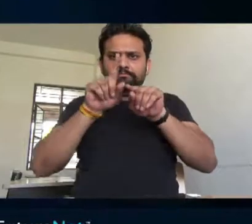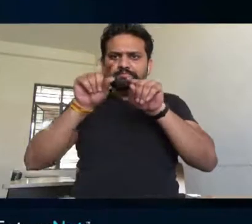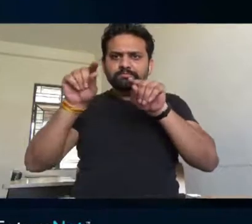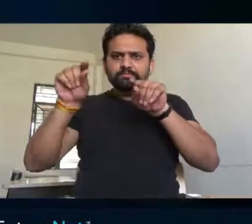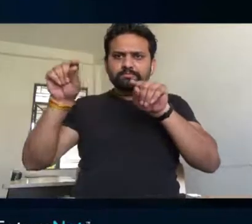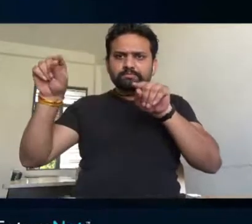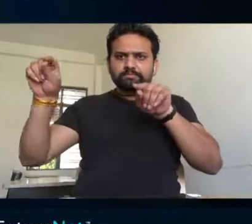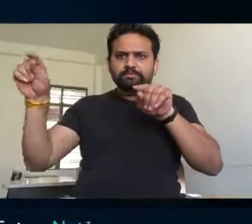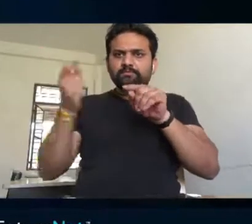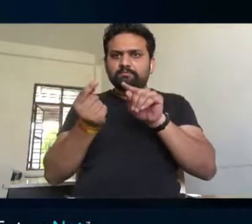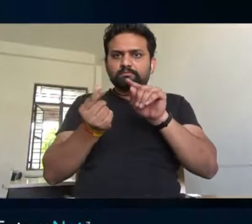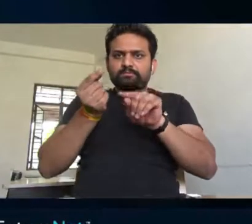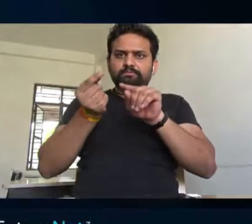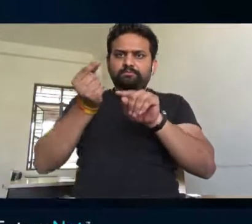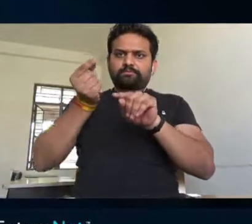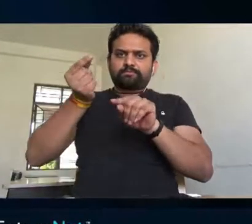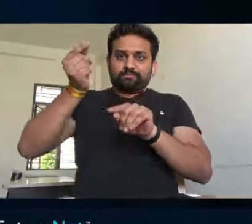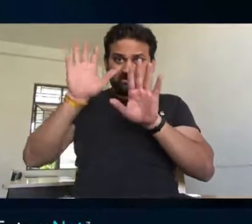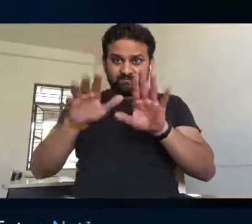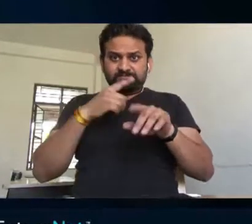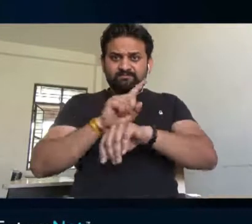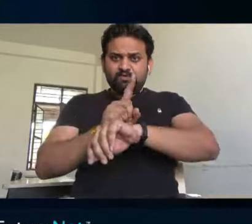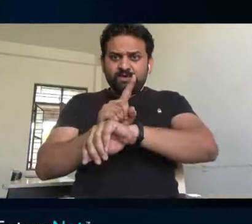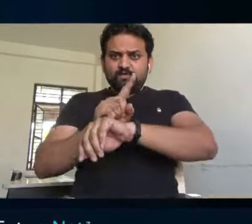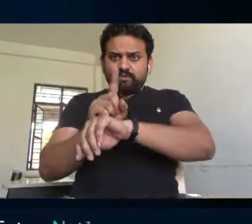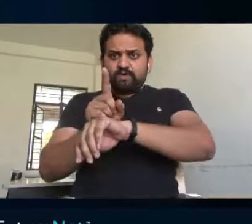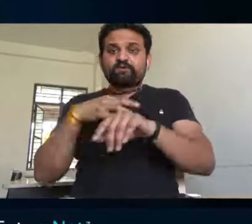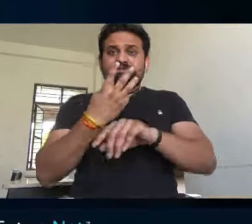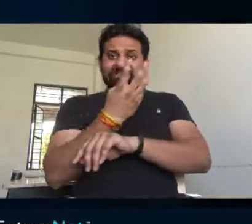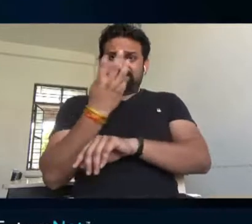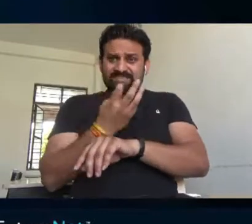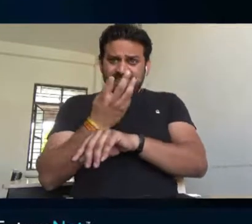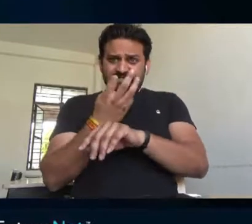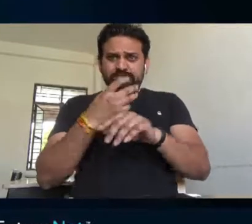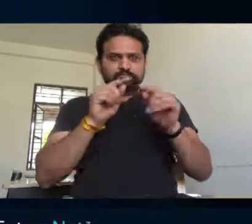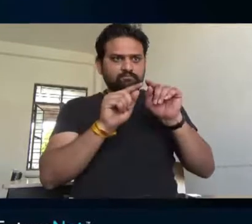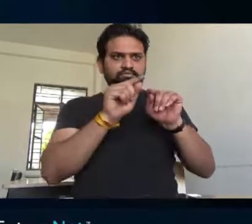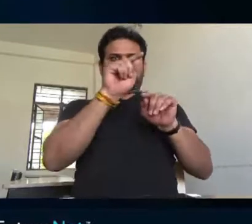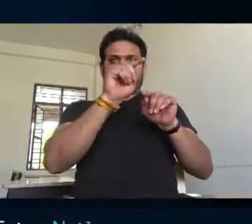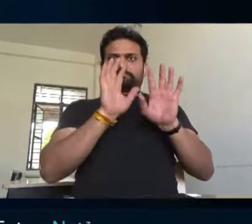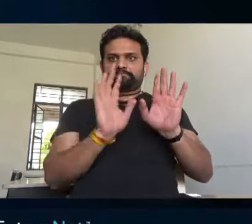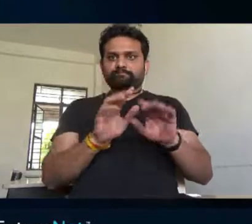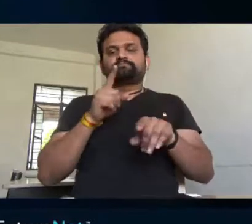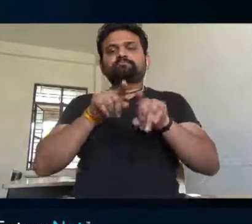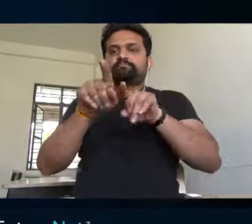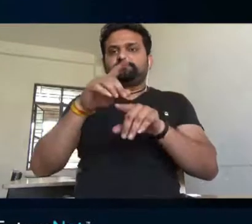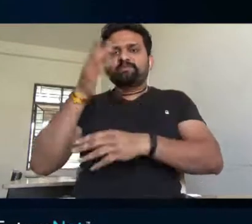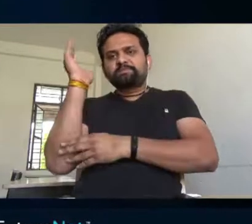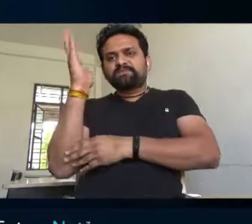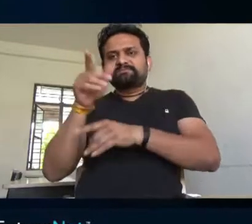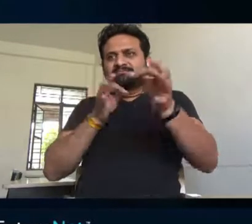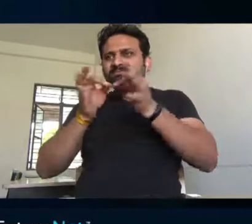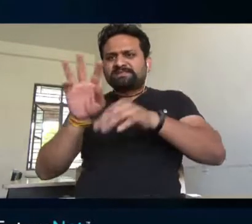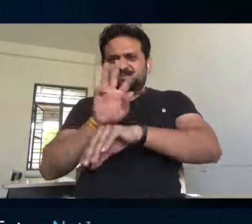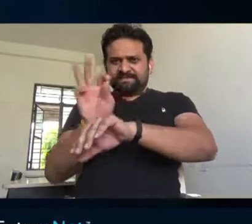works. Then you start the presentation, you show your wallet, and every minute, you know how it works now, every minute you see that line